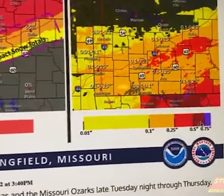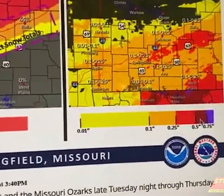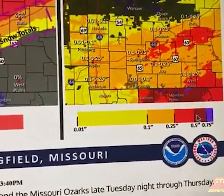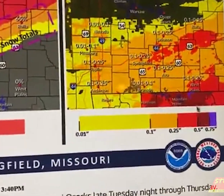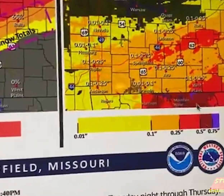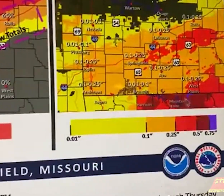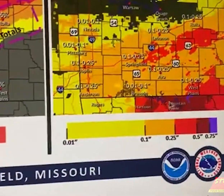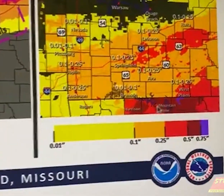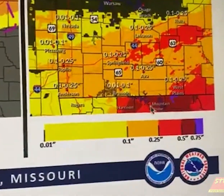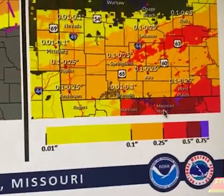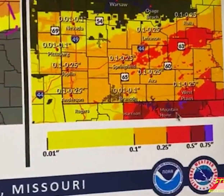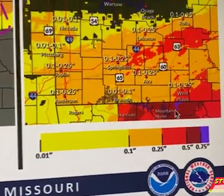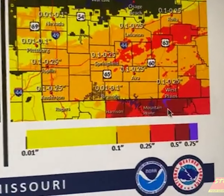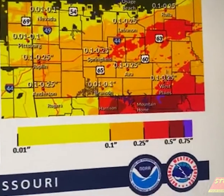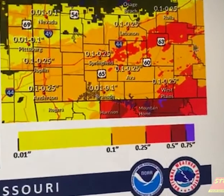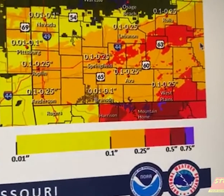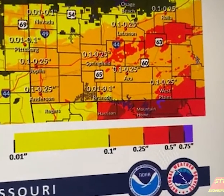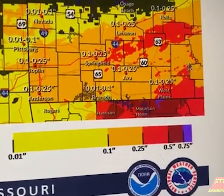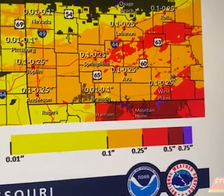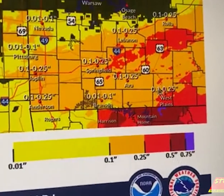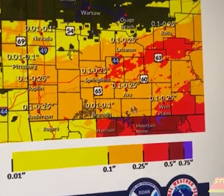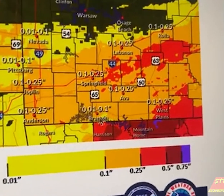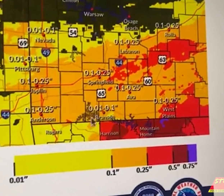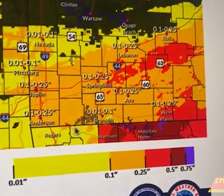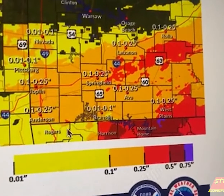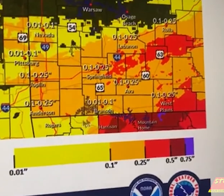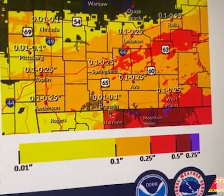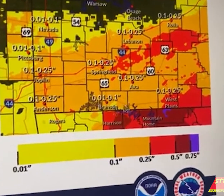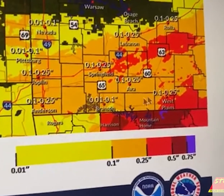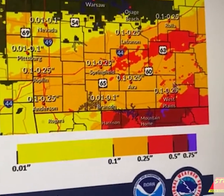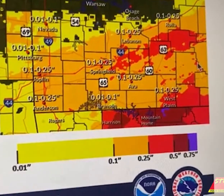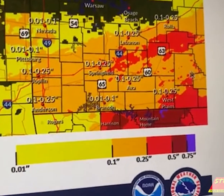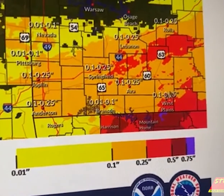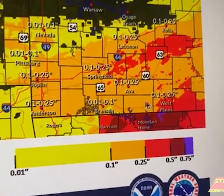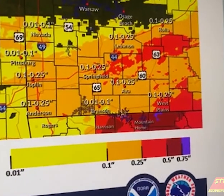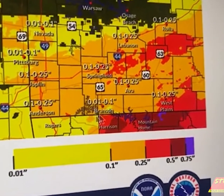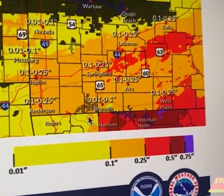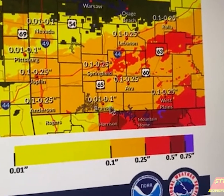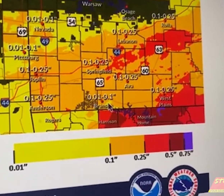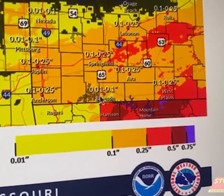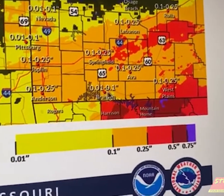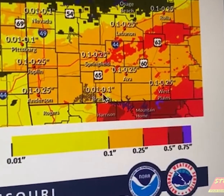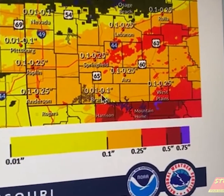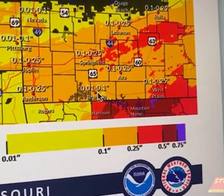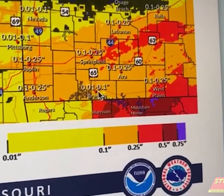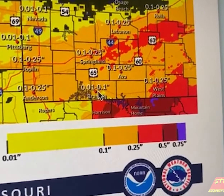Look at this color. So this is the dividing line right in here. We're gonna really have to watch. Branson is right on